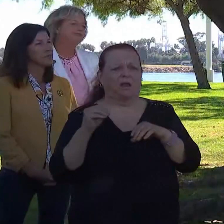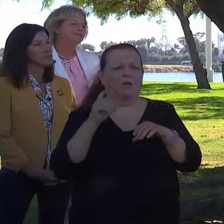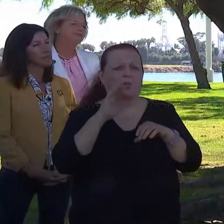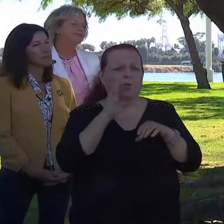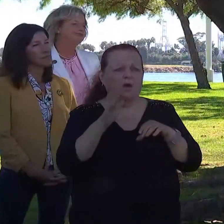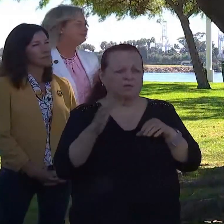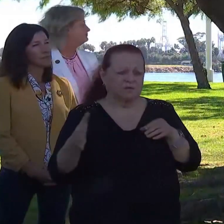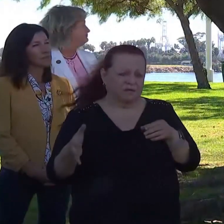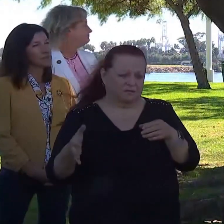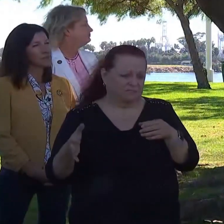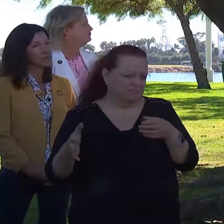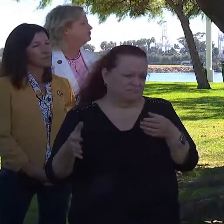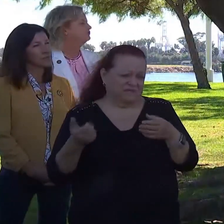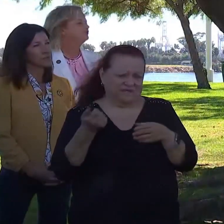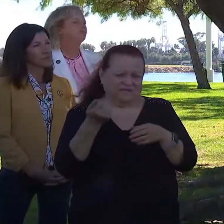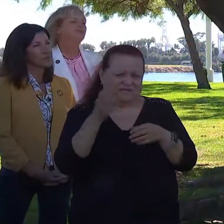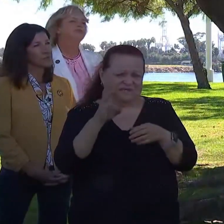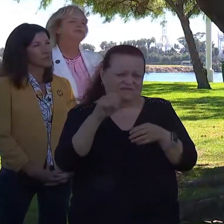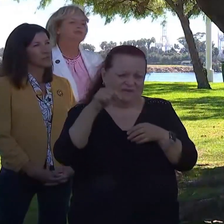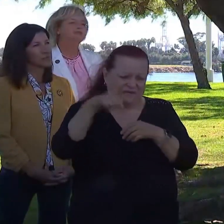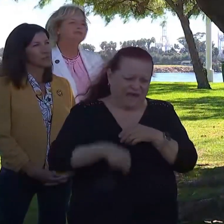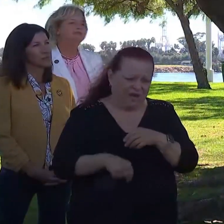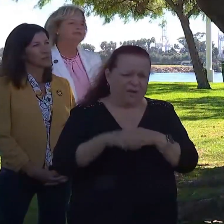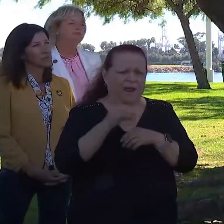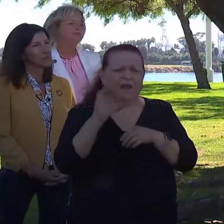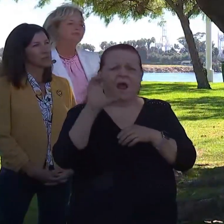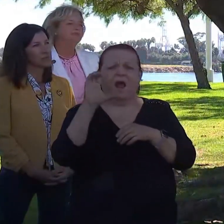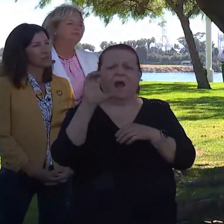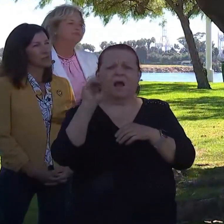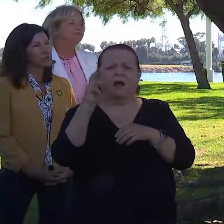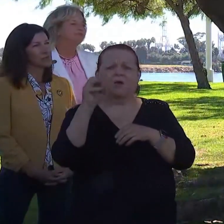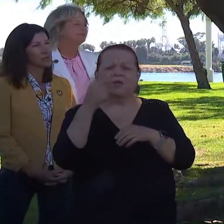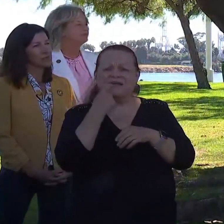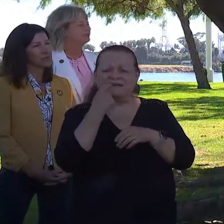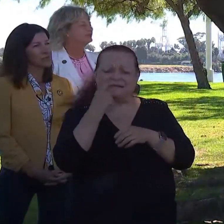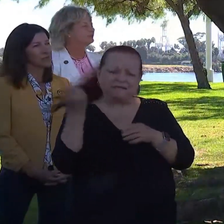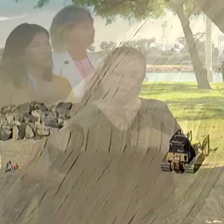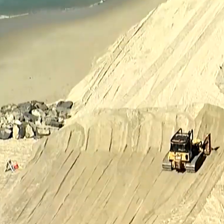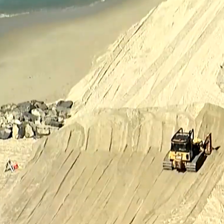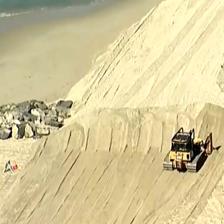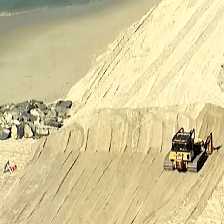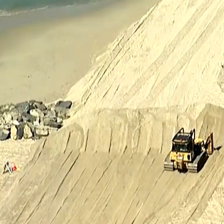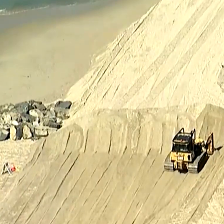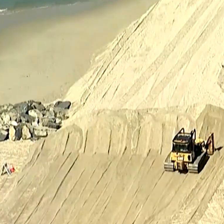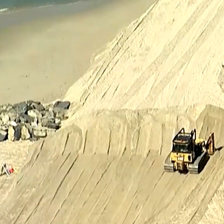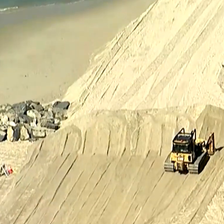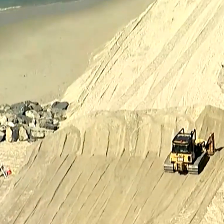of concrete. And for it to be moved 105 feet is not common.